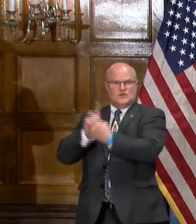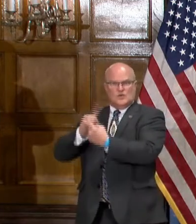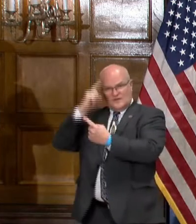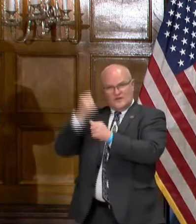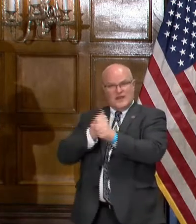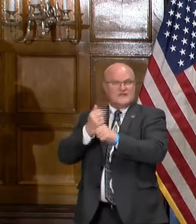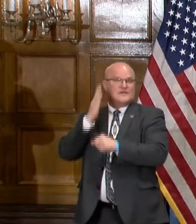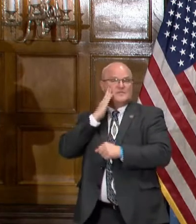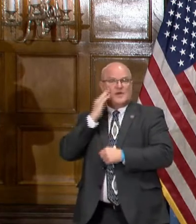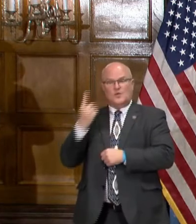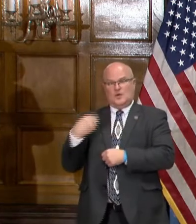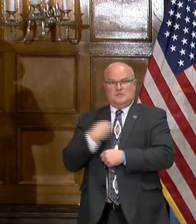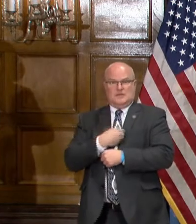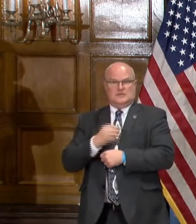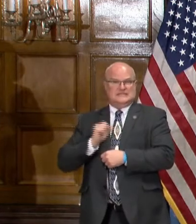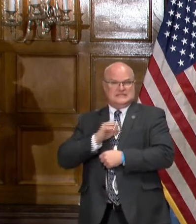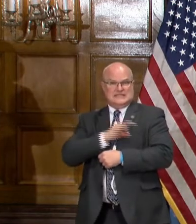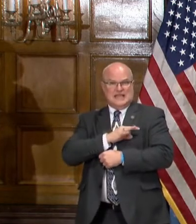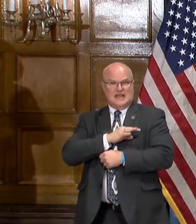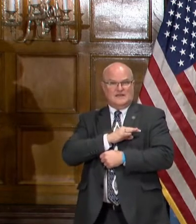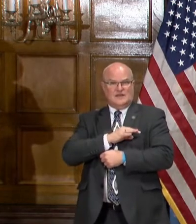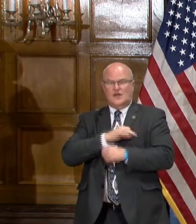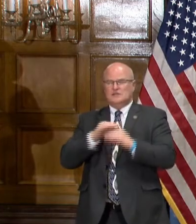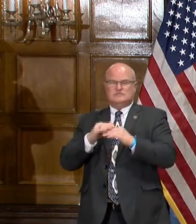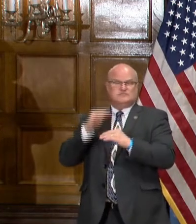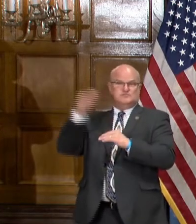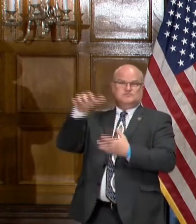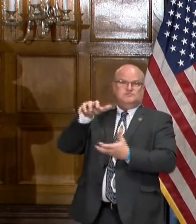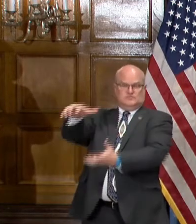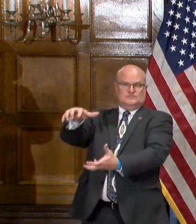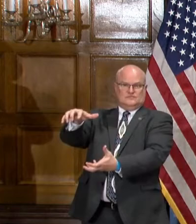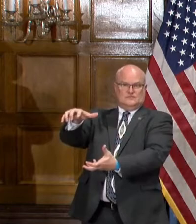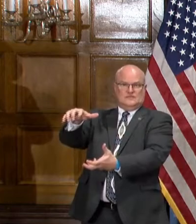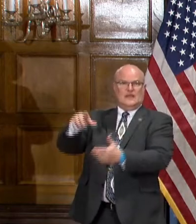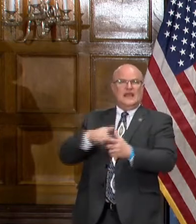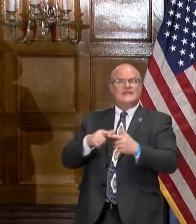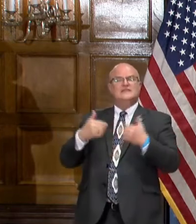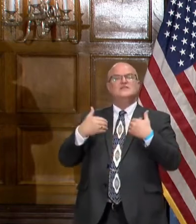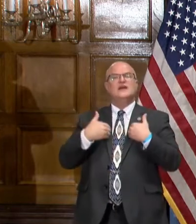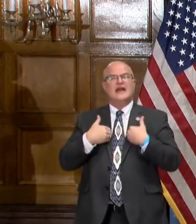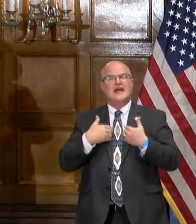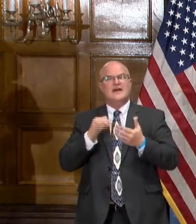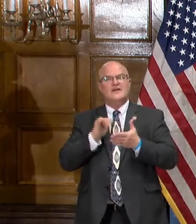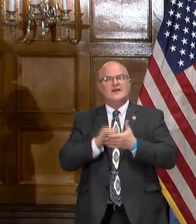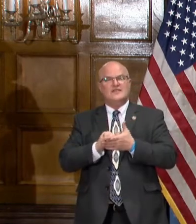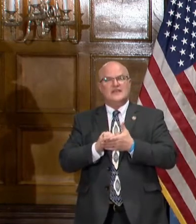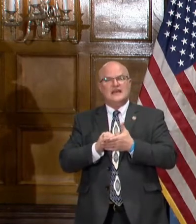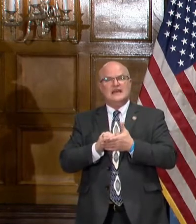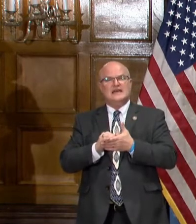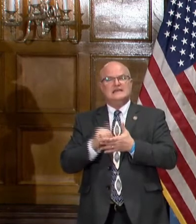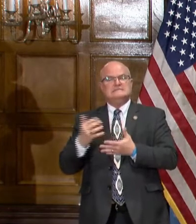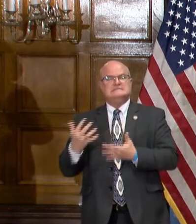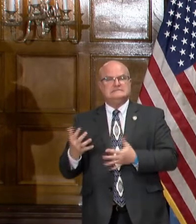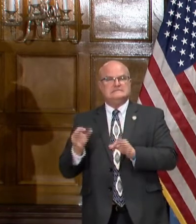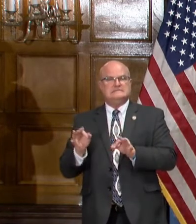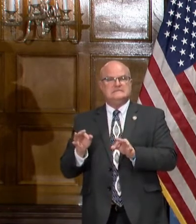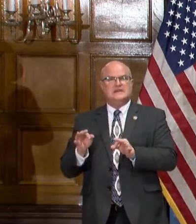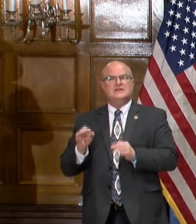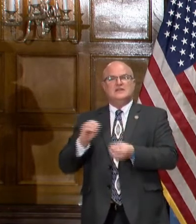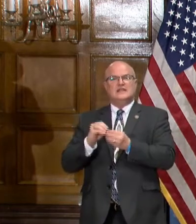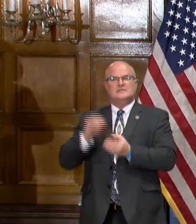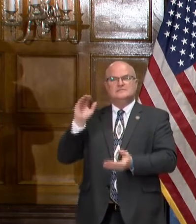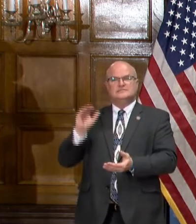every bed there was one member of staff. So it was wildly over allocated. And then you have the hesitancy issue, so that even drove the numbers down a little